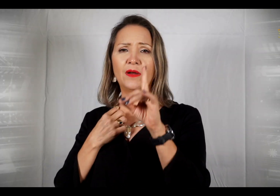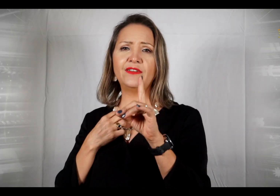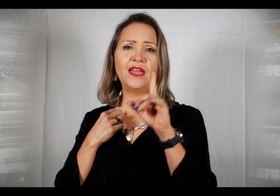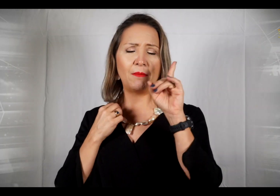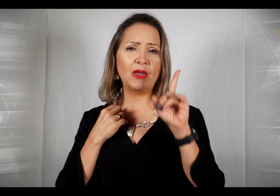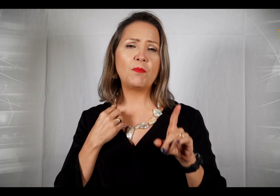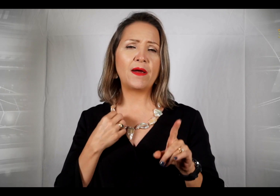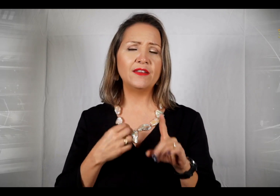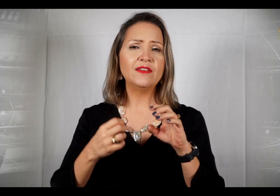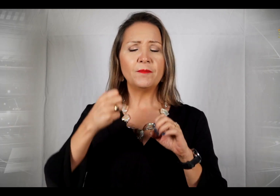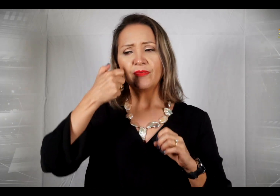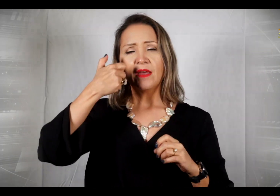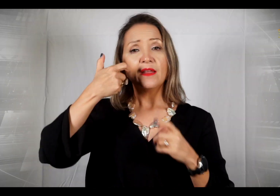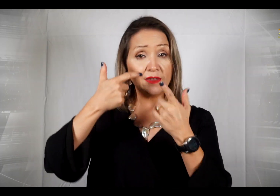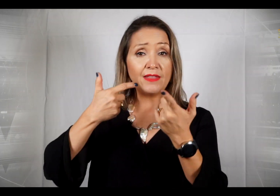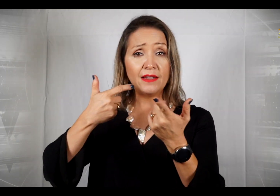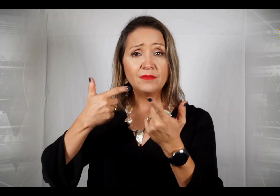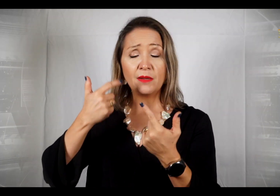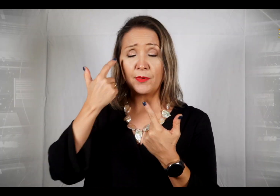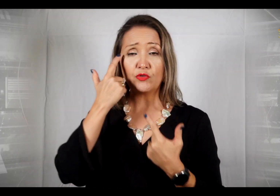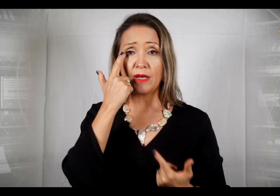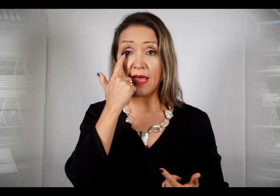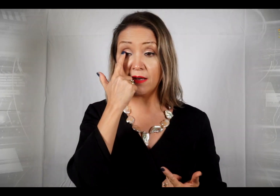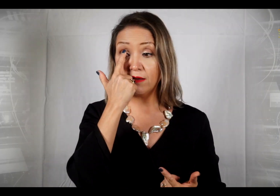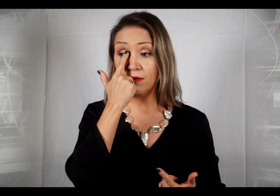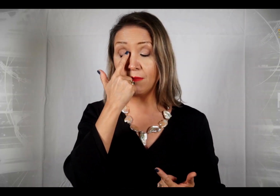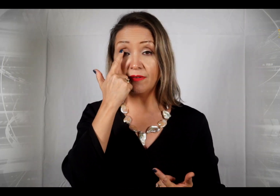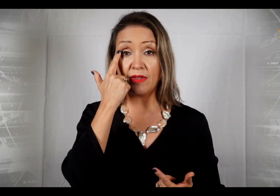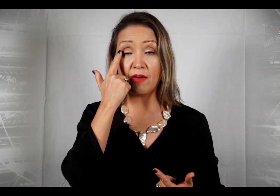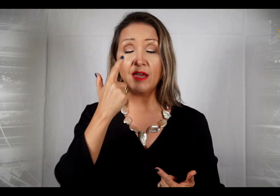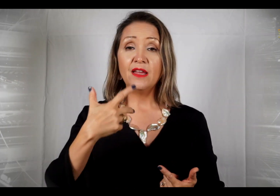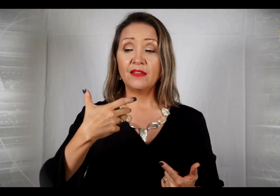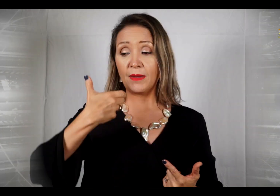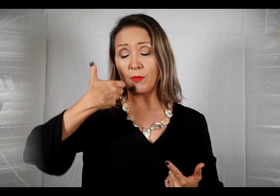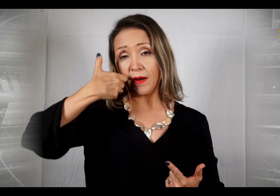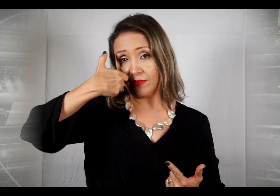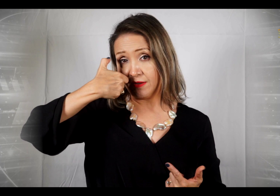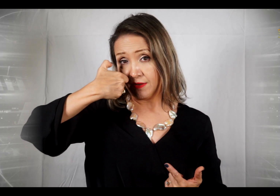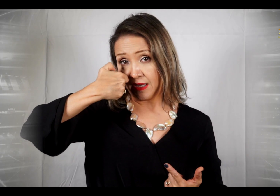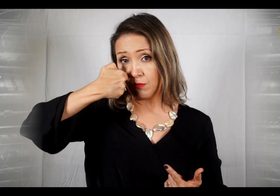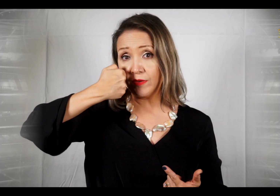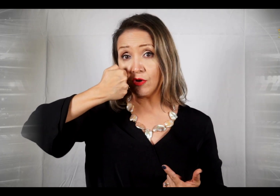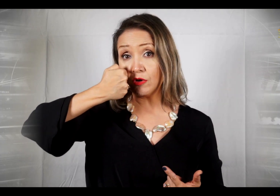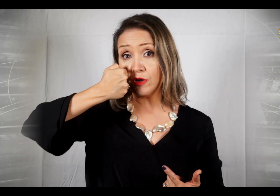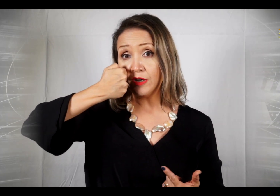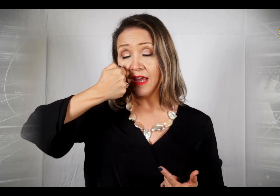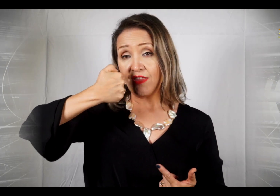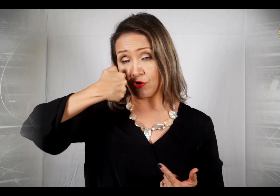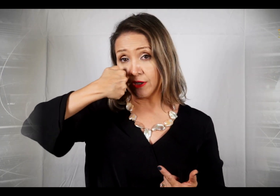day a makeup artist did that. The person had mascara, the makeup artist came with the curler